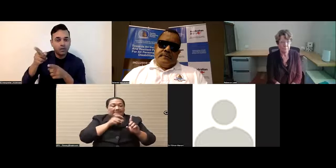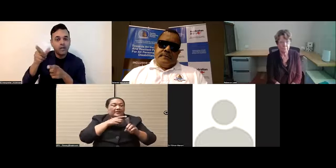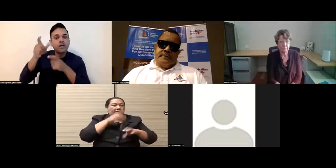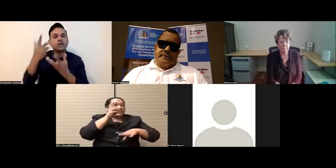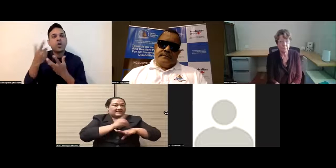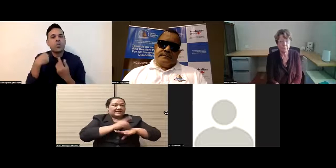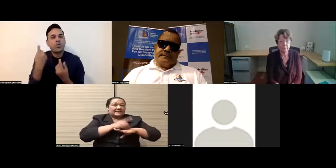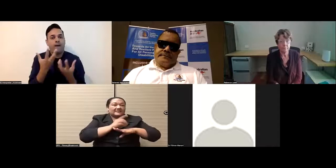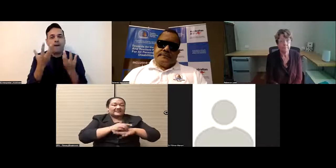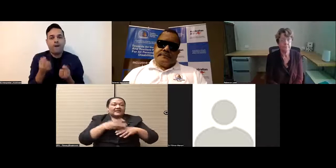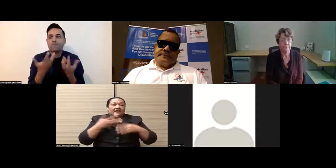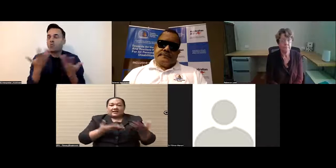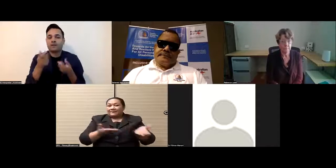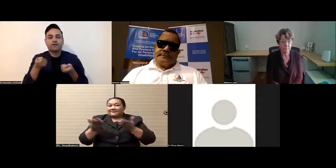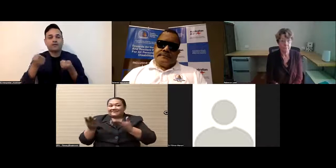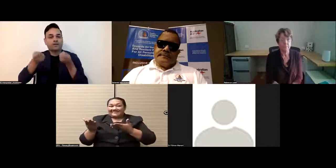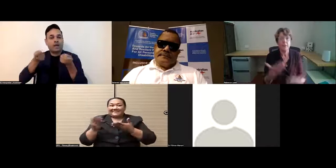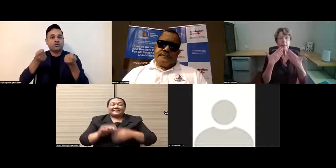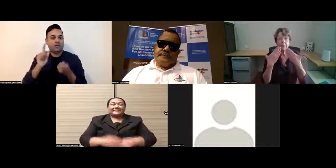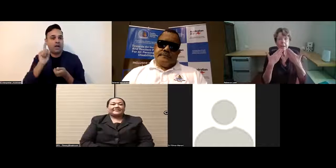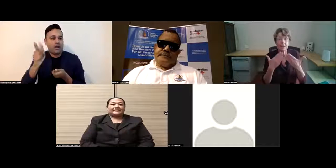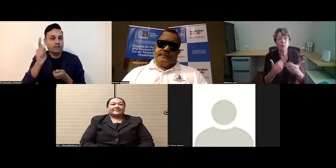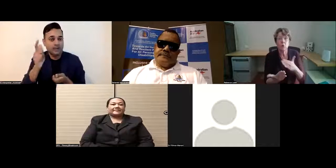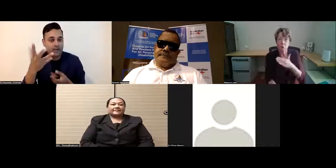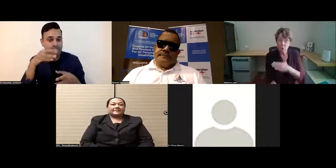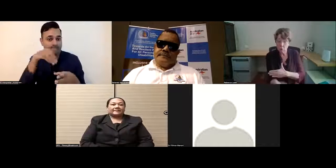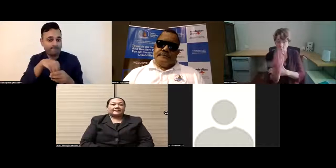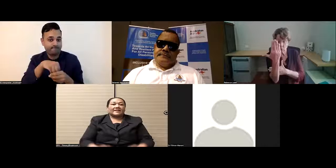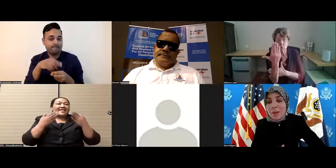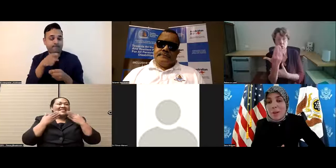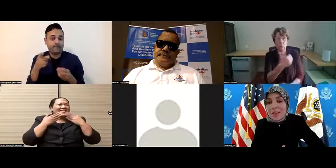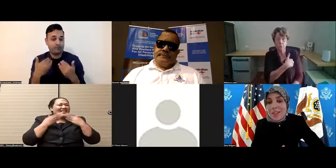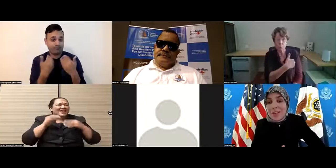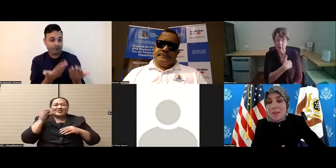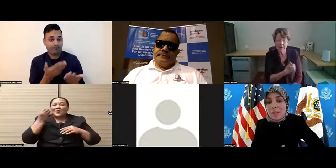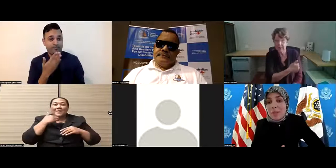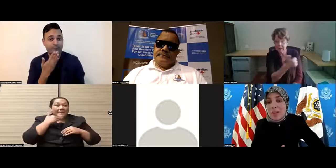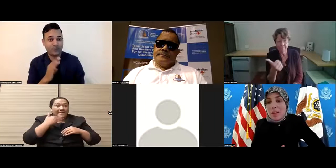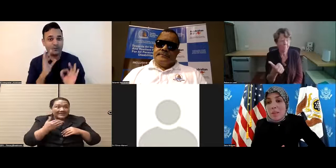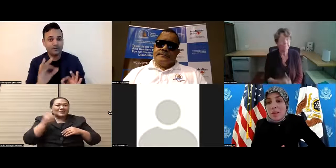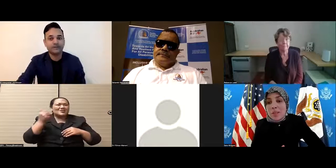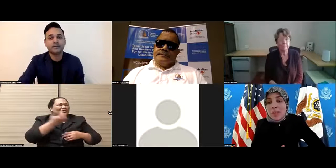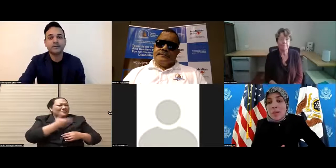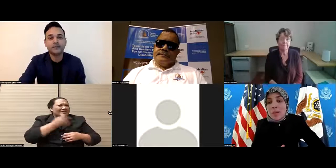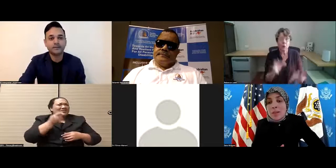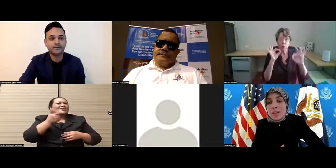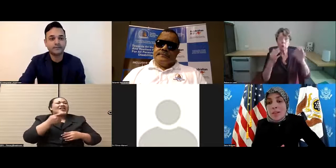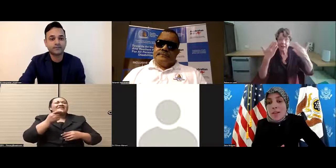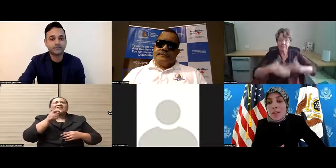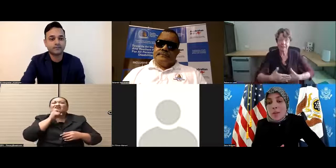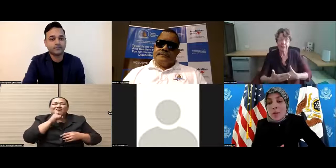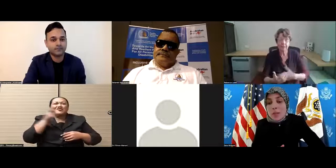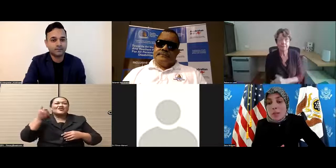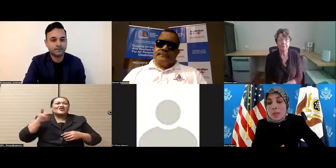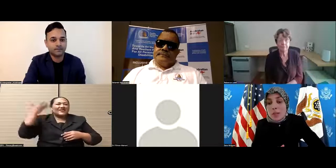Thank you so much. Good morning, good afternoon, good evening, wherever we are. My name is Sara Minkara,